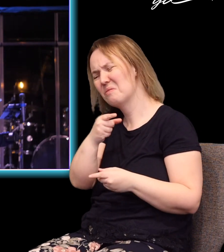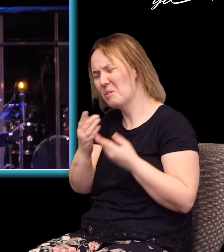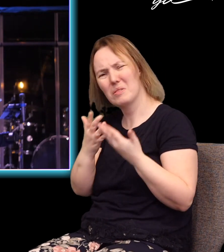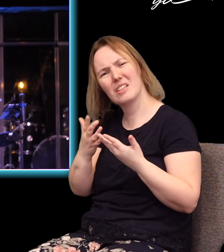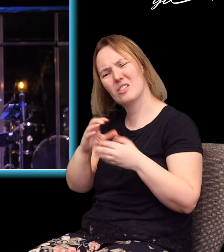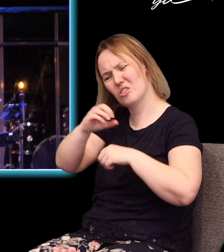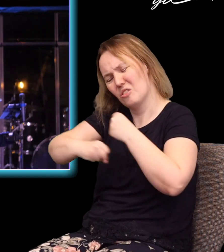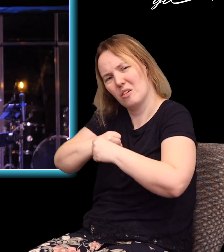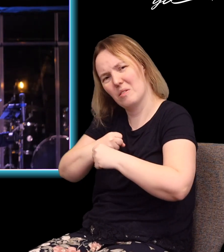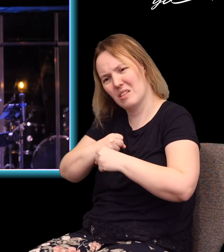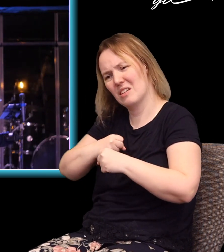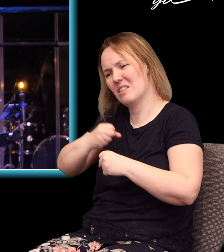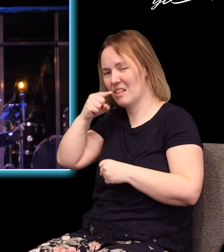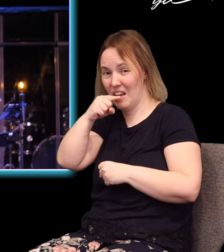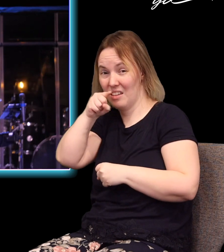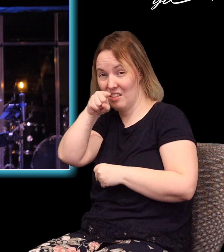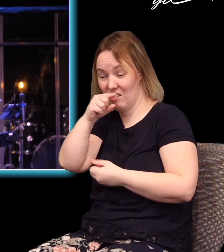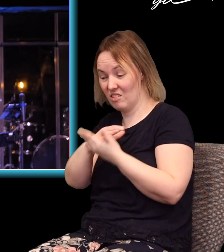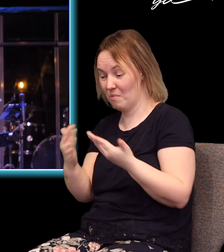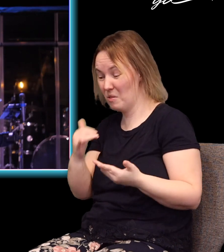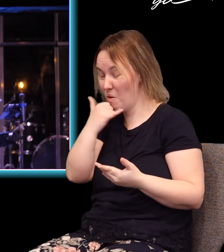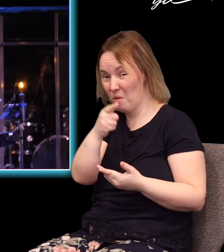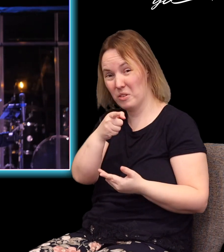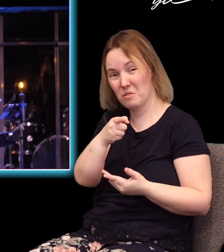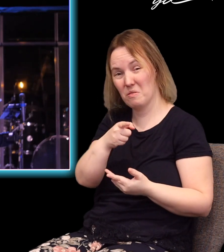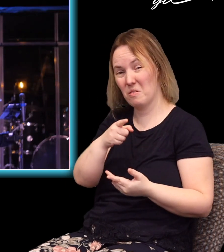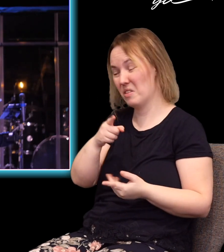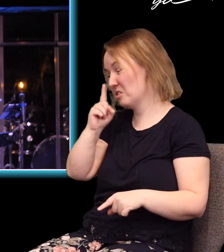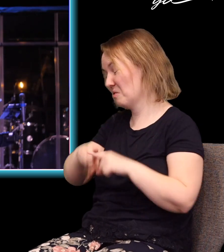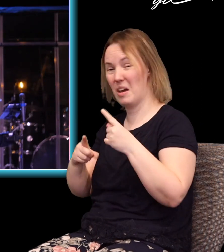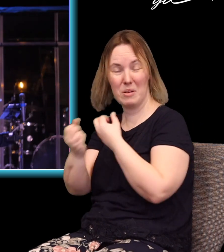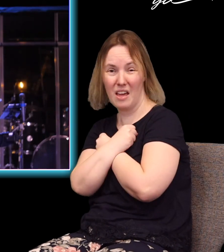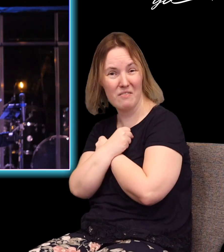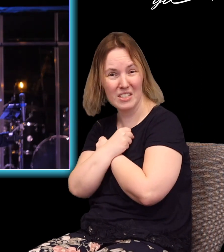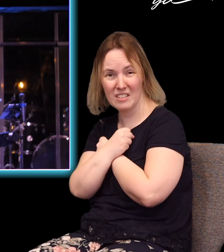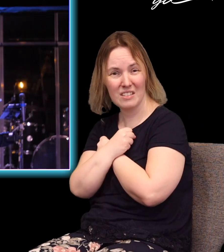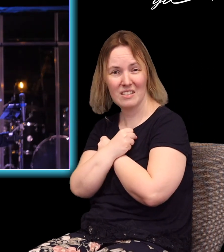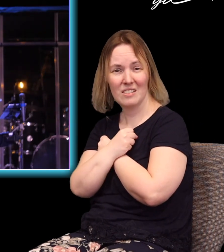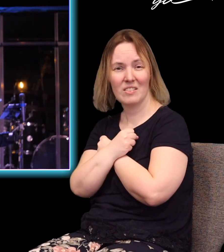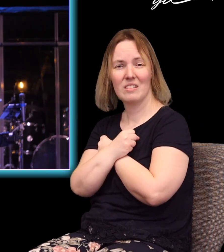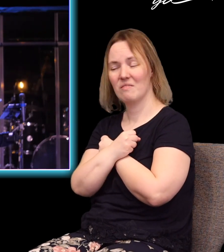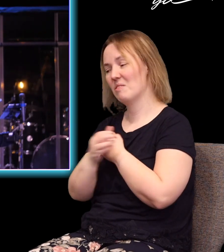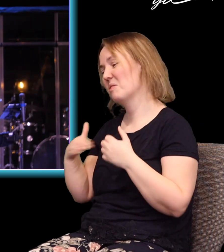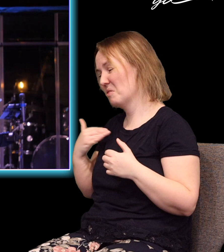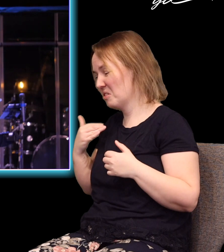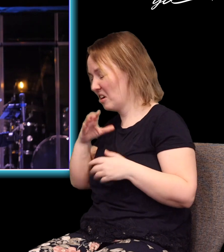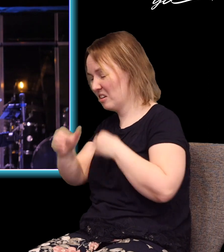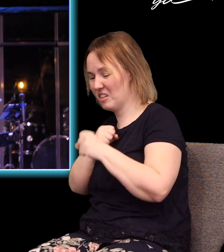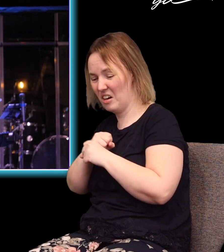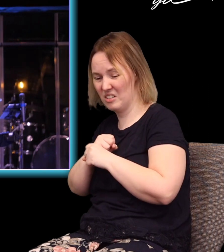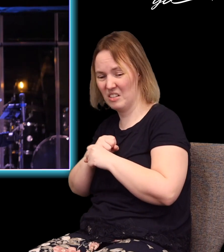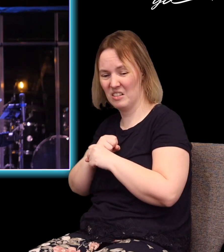with the lie that maybe there's something wrong with you or that you aren't lovable. Or maybe through your younger years or maybe even today, you